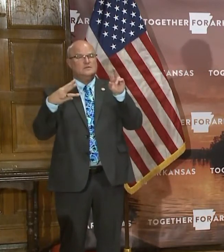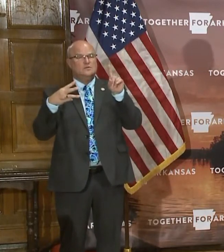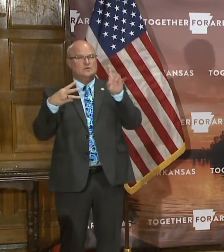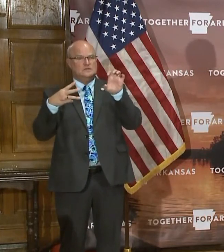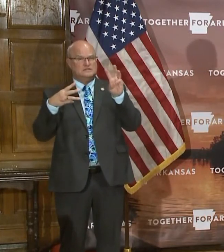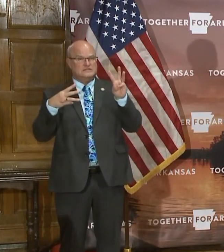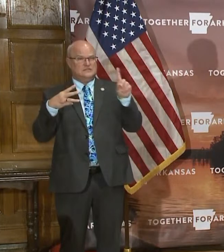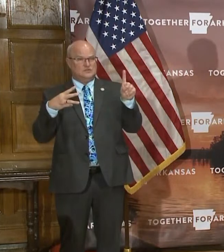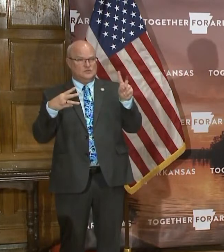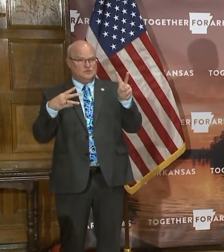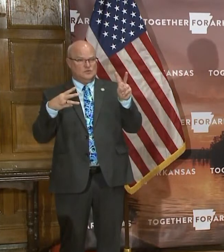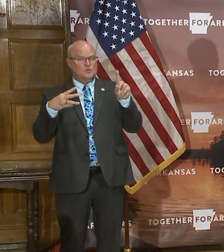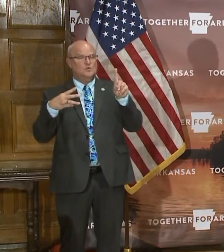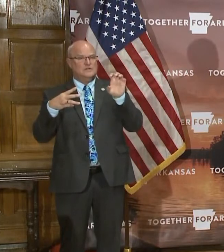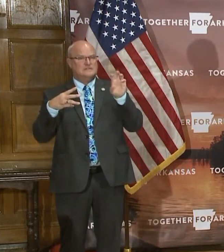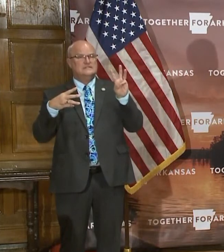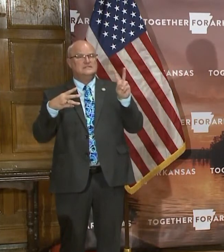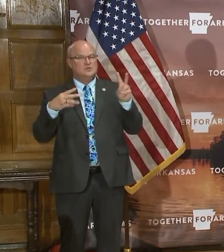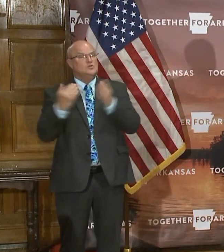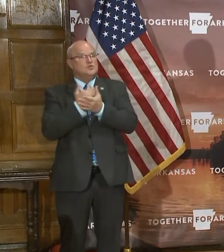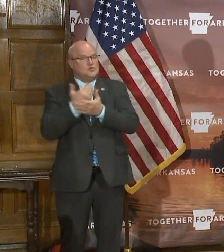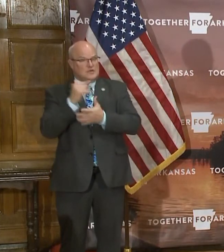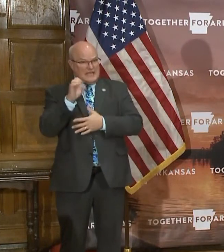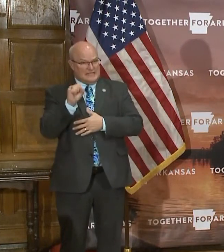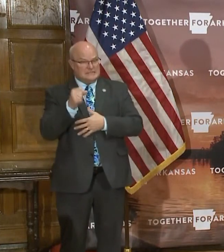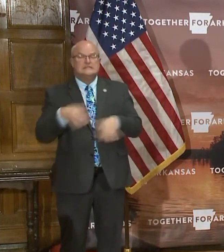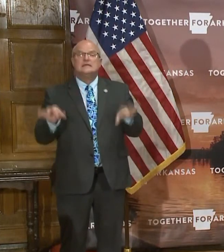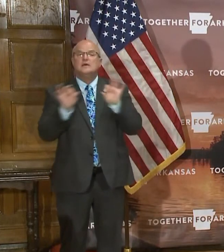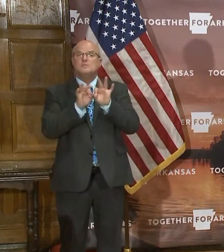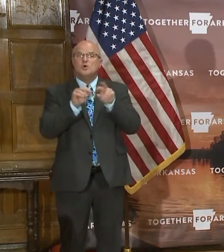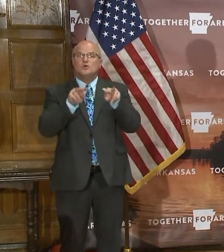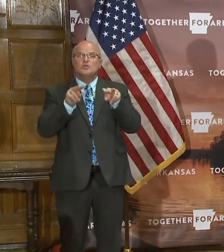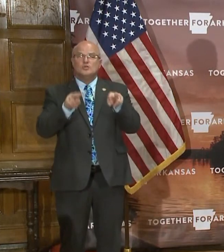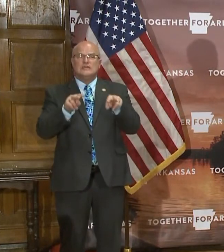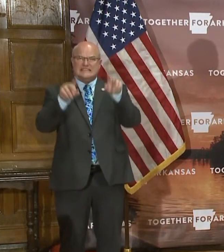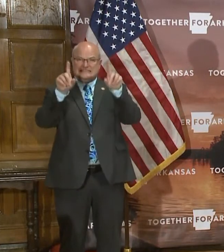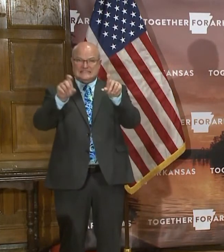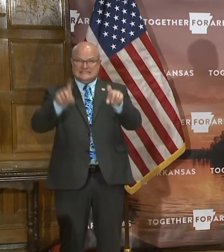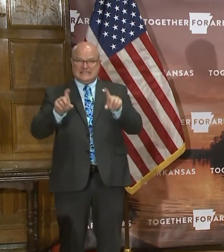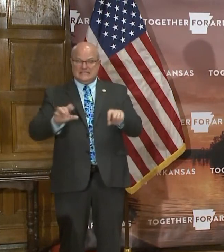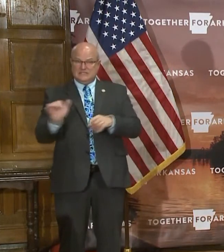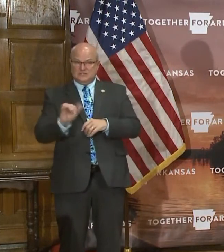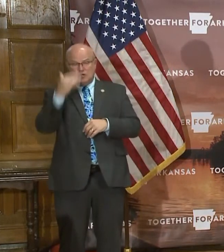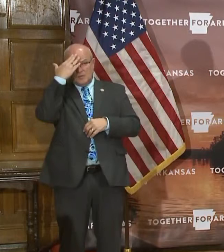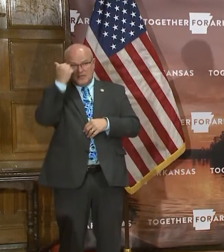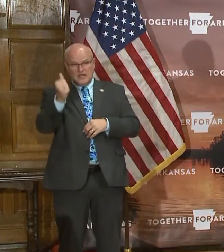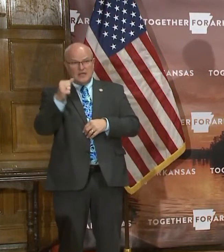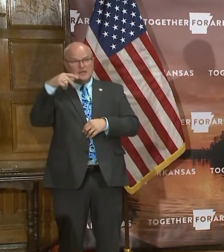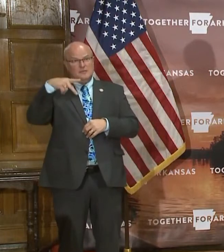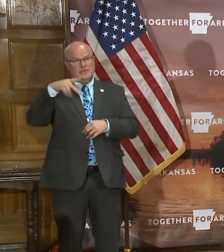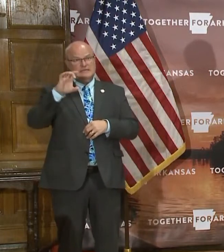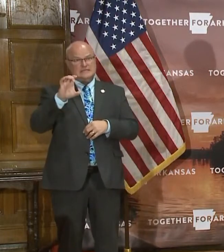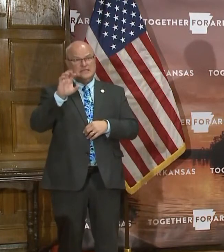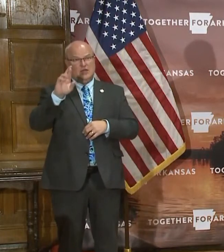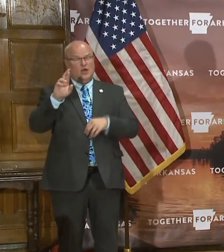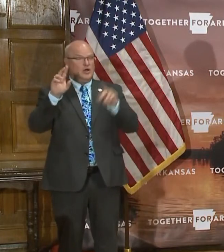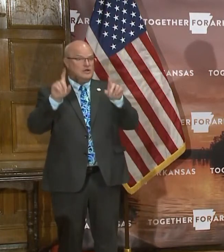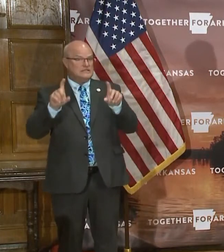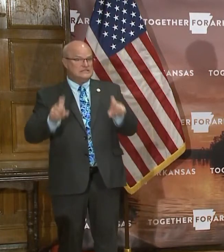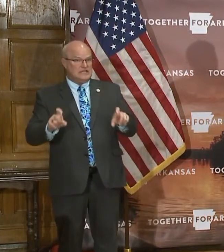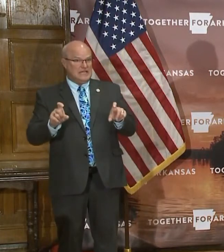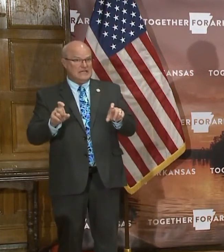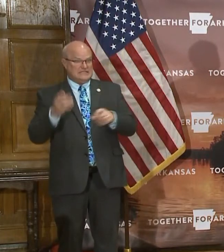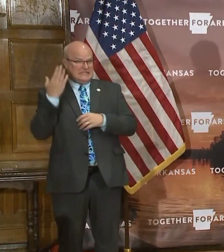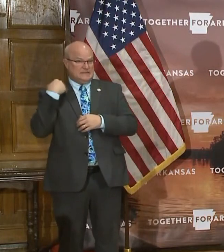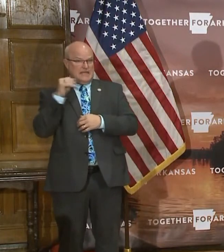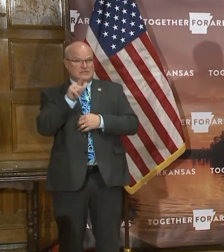162 new cases. It is significant to look at the testing because of the PCR test. Just